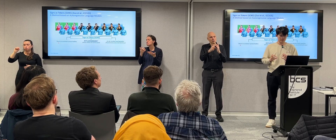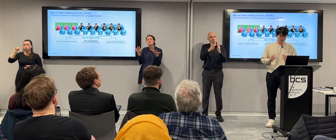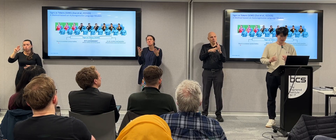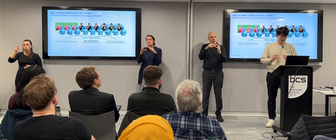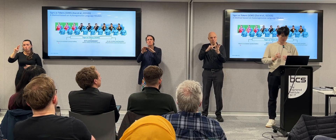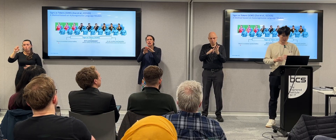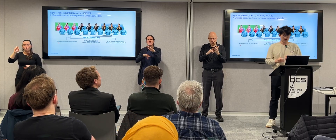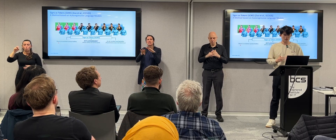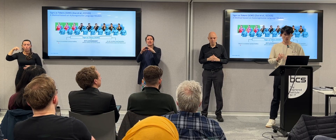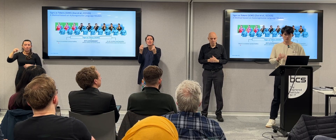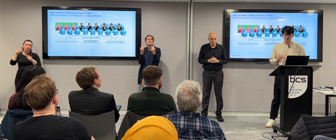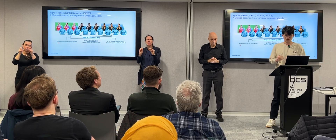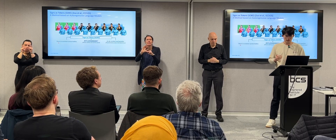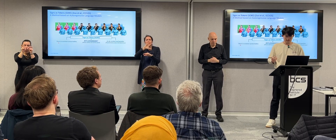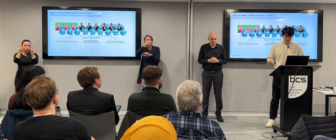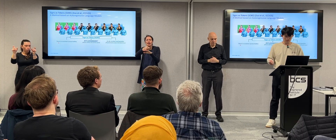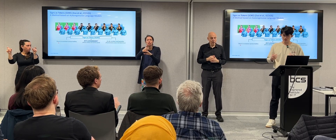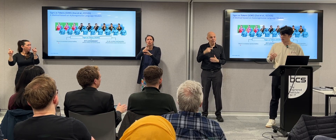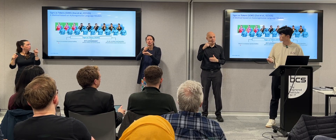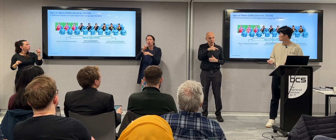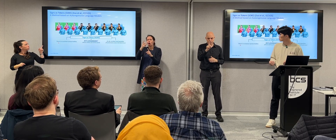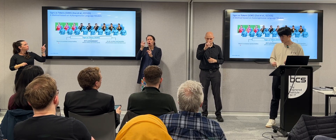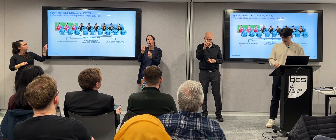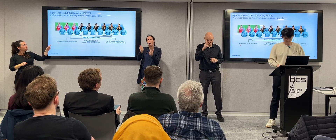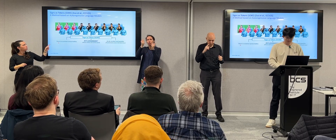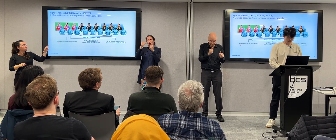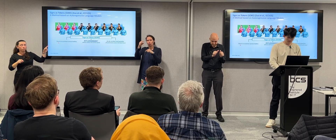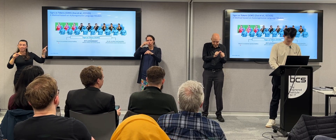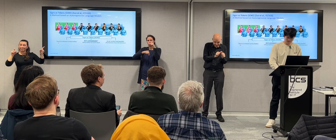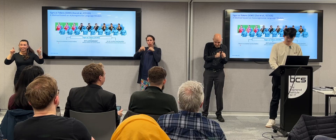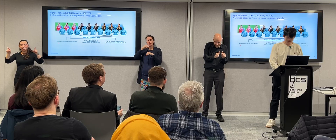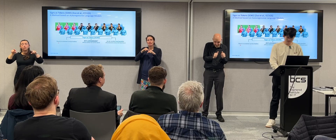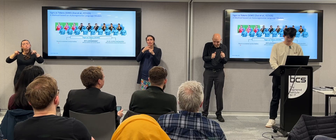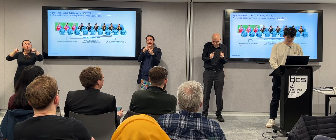a method based on autoregressive language models.